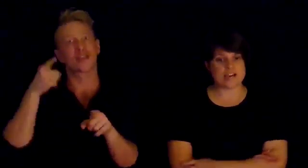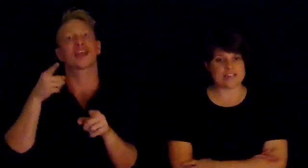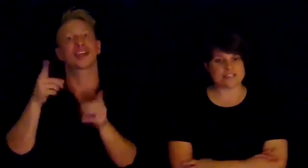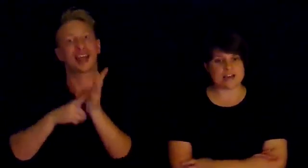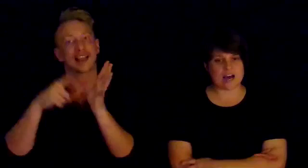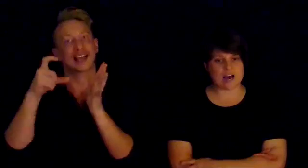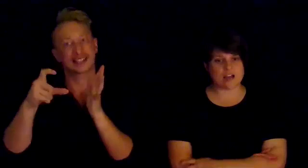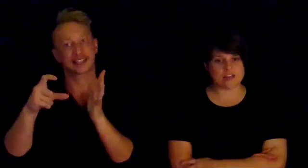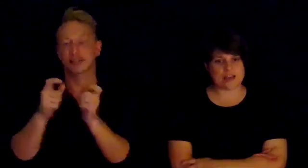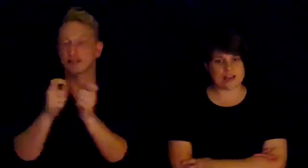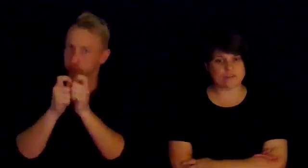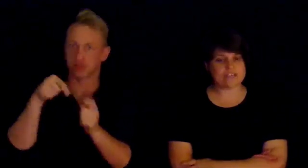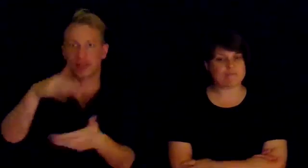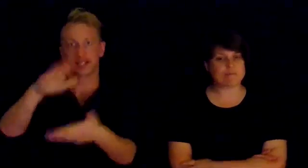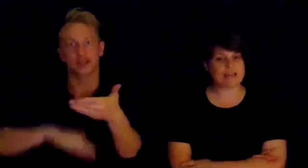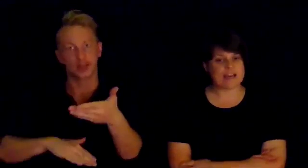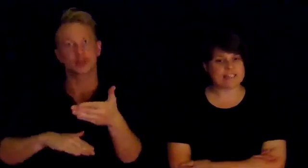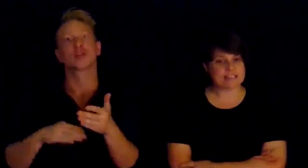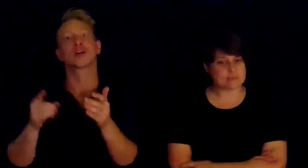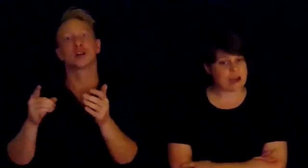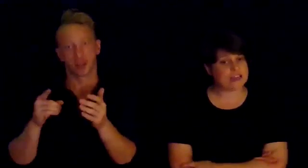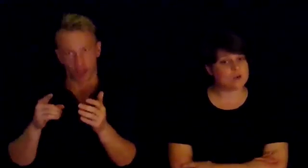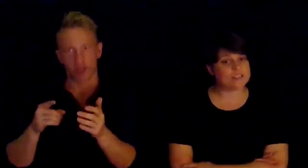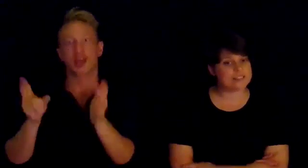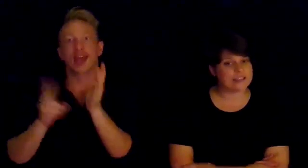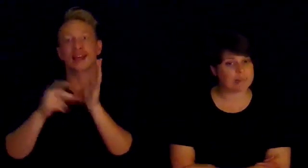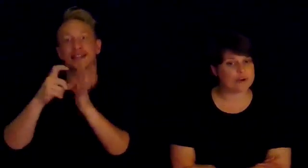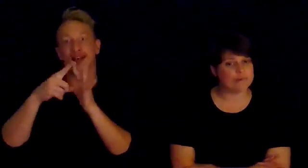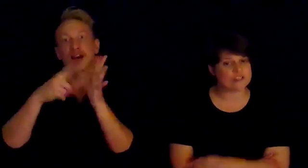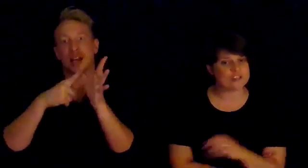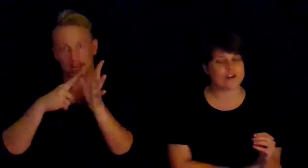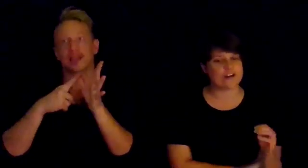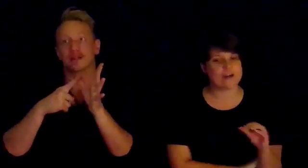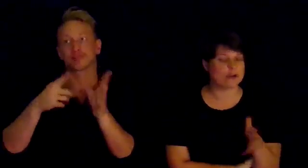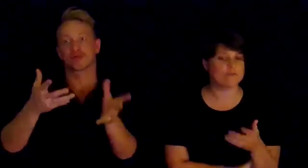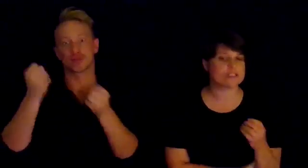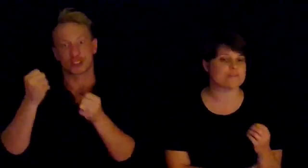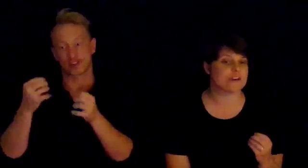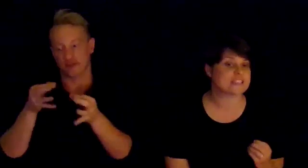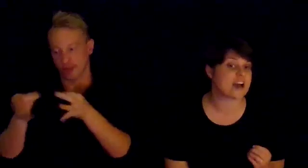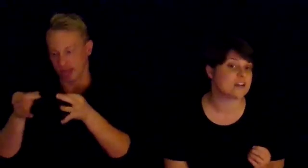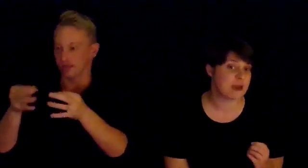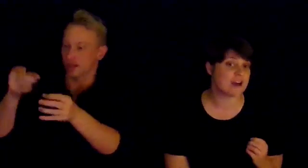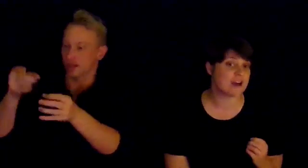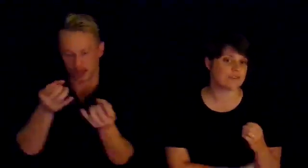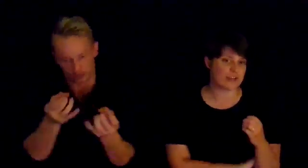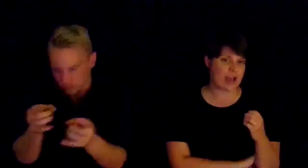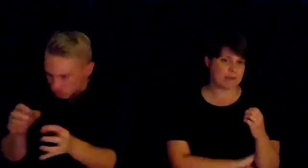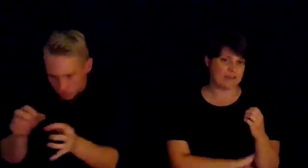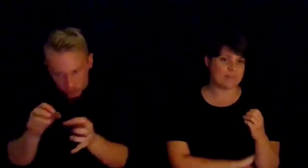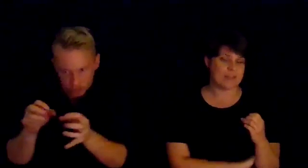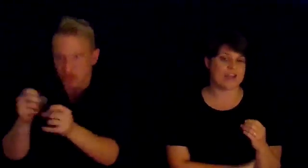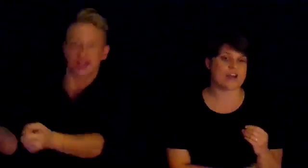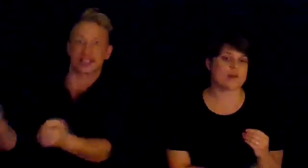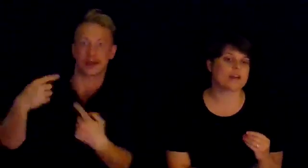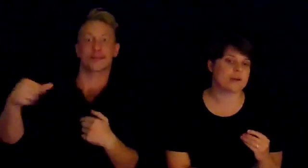The NDIS then received my plan and sent it back, and it was indeed approved, which I was very excited about, and I was very